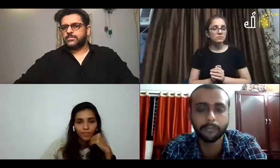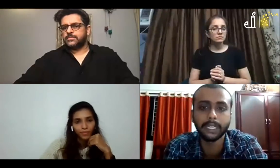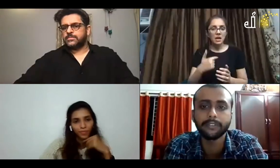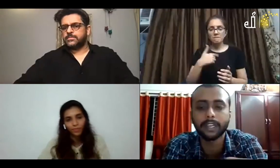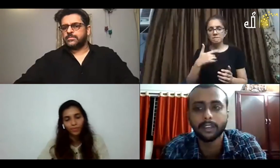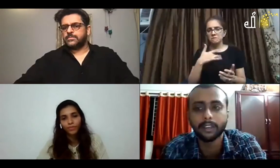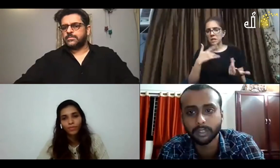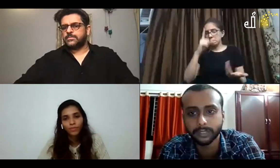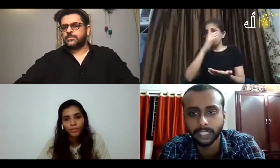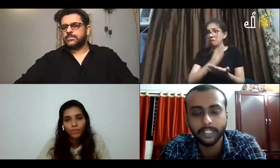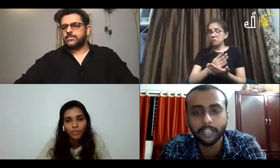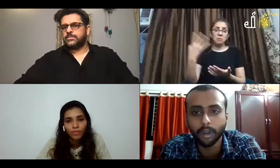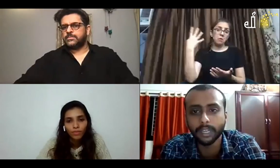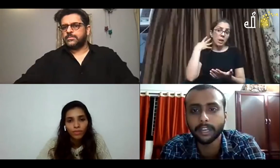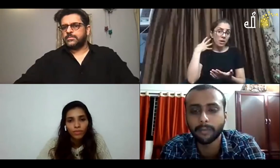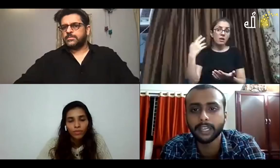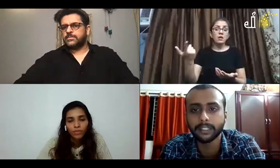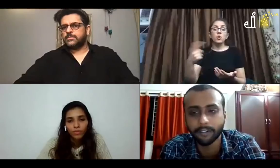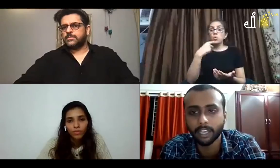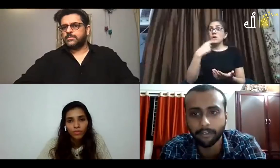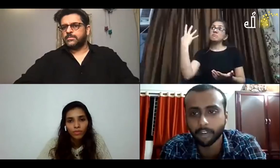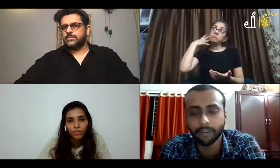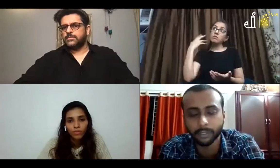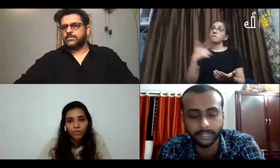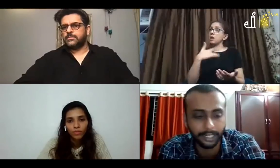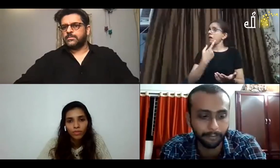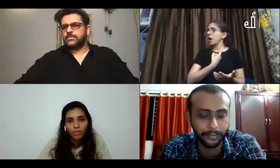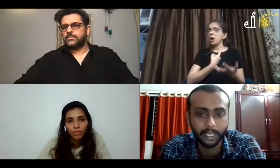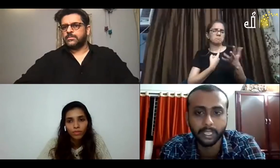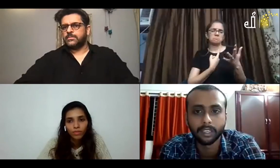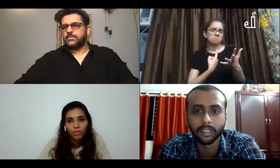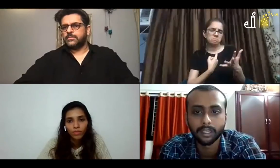I don't believe that a child with a cochlear implant is left out from the society.